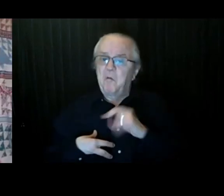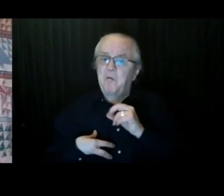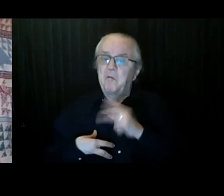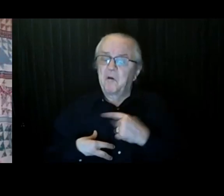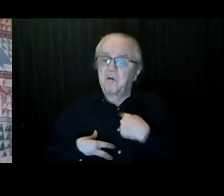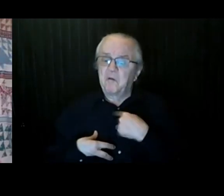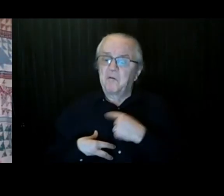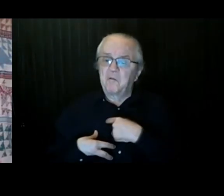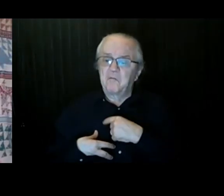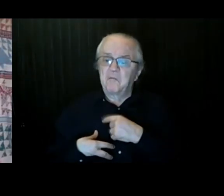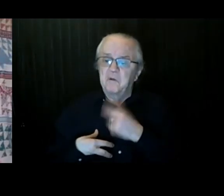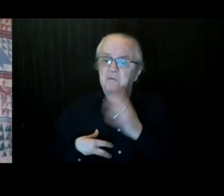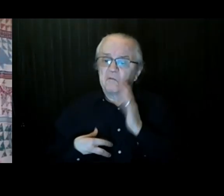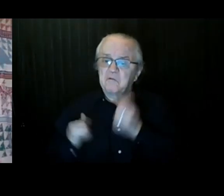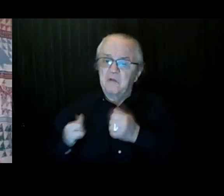that.